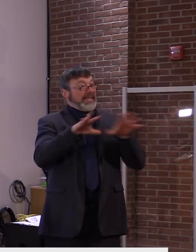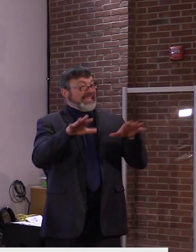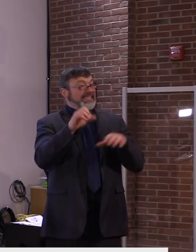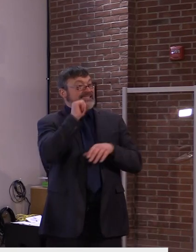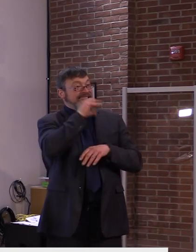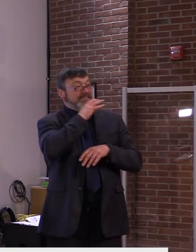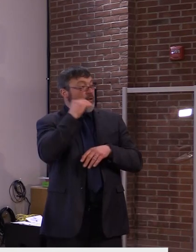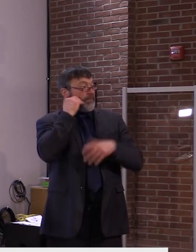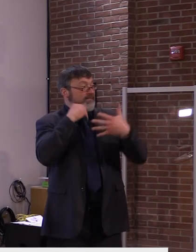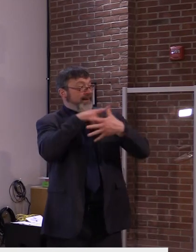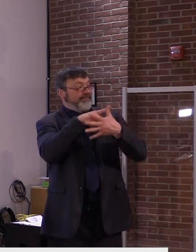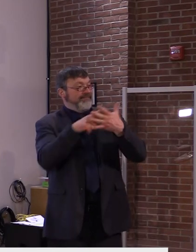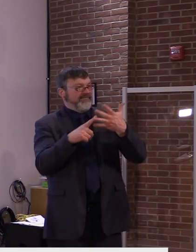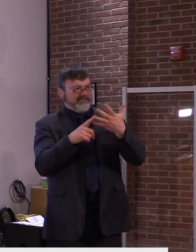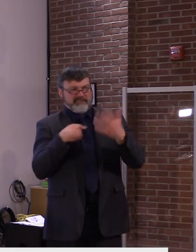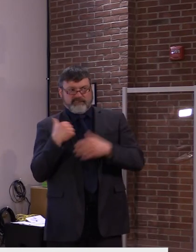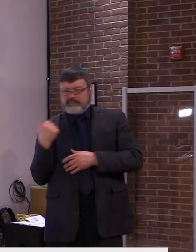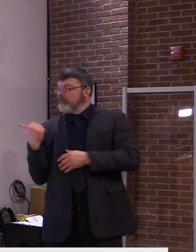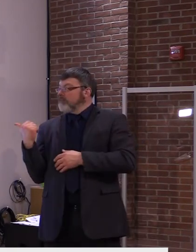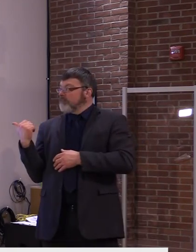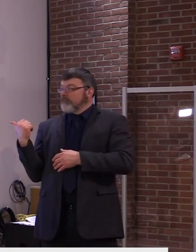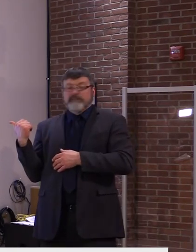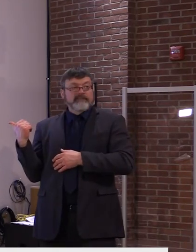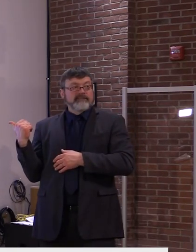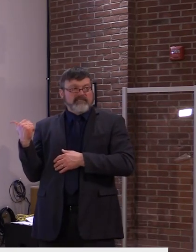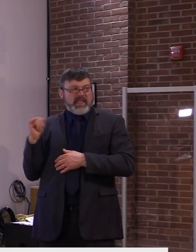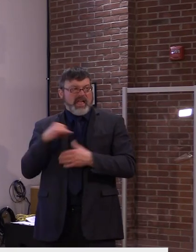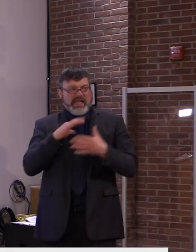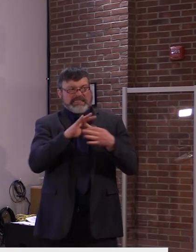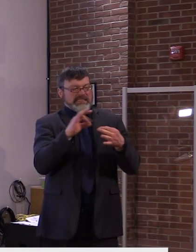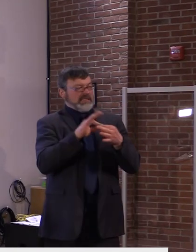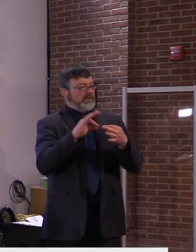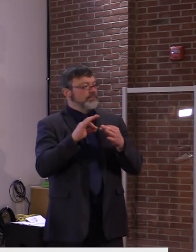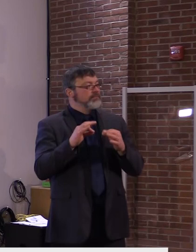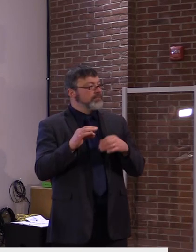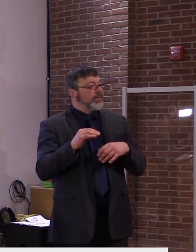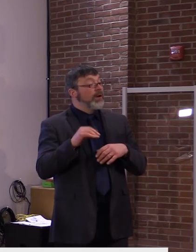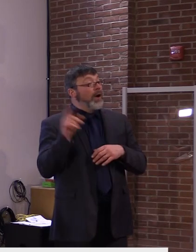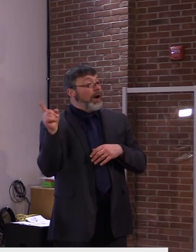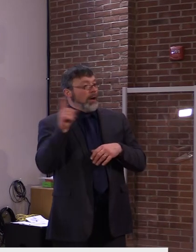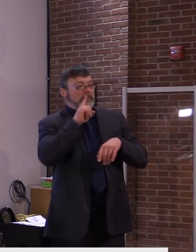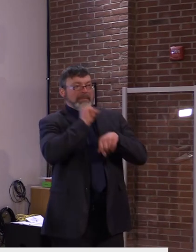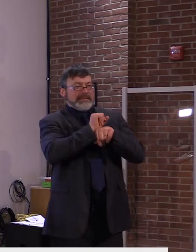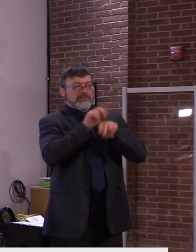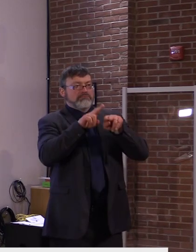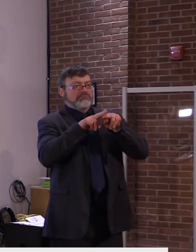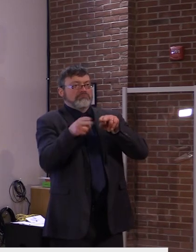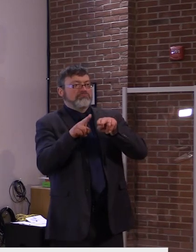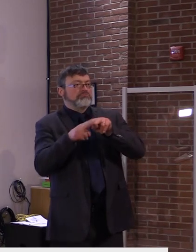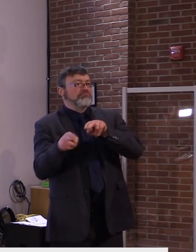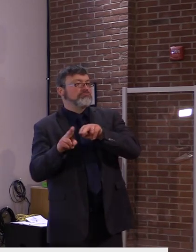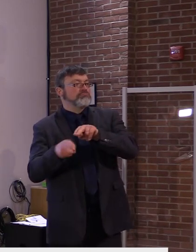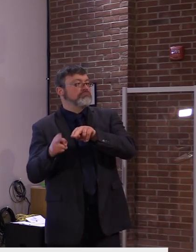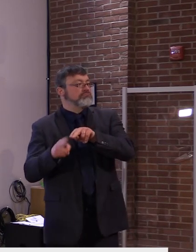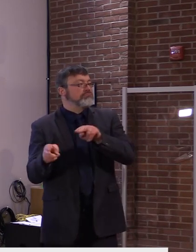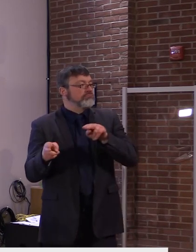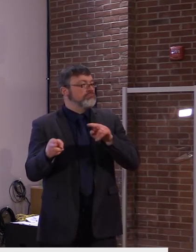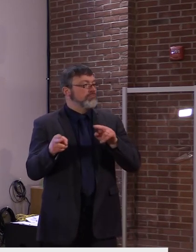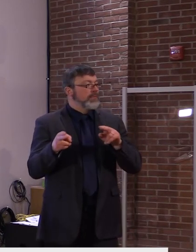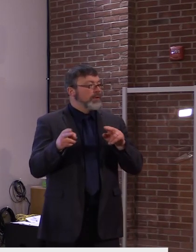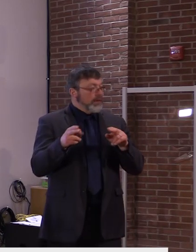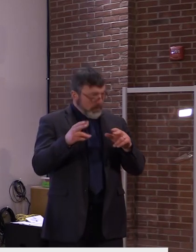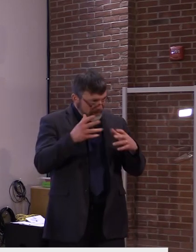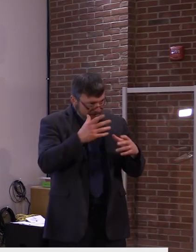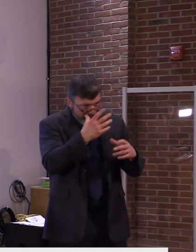these facilities, coincident with our very aggressive testing and admission protocols, and the strong work of